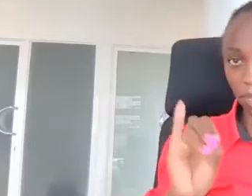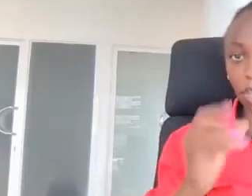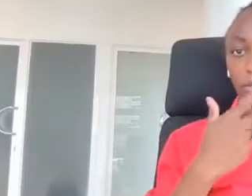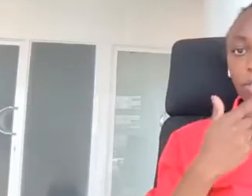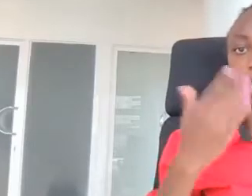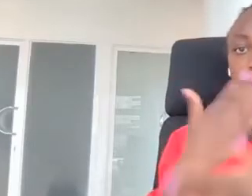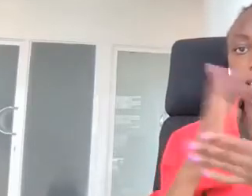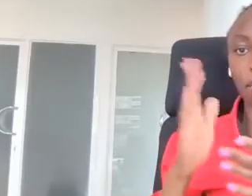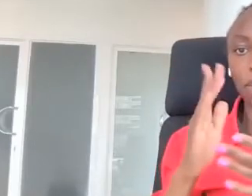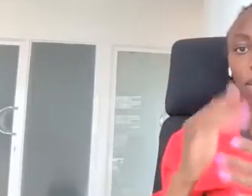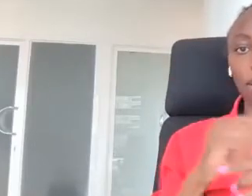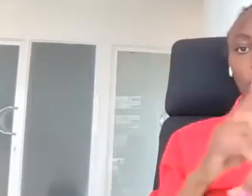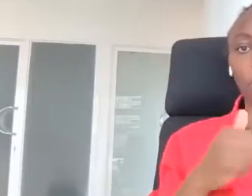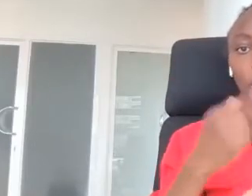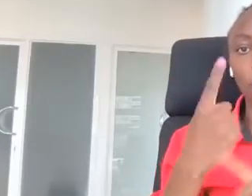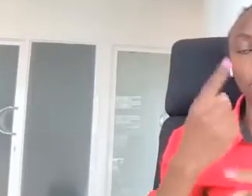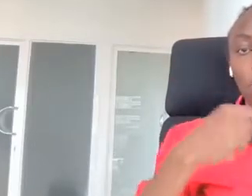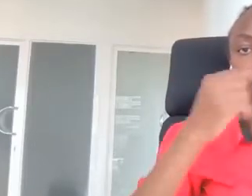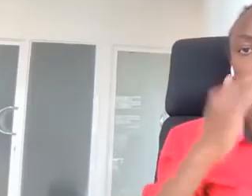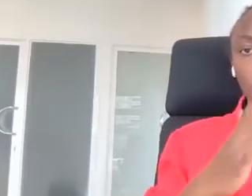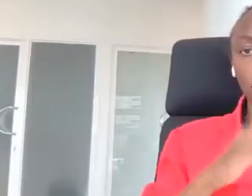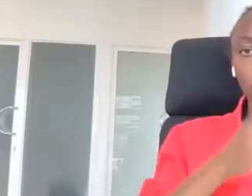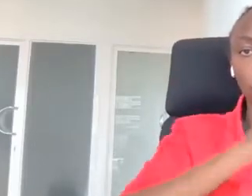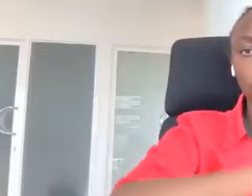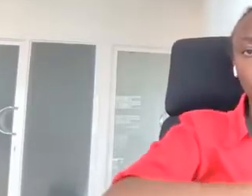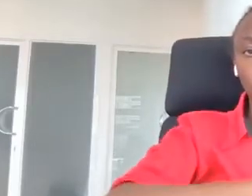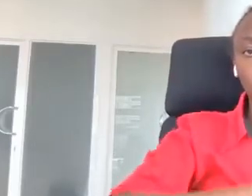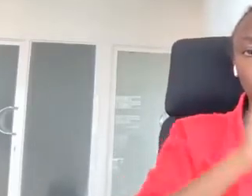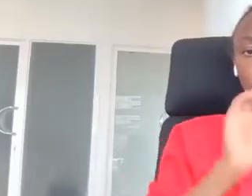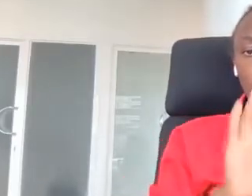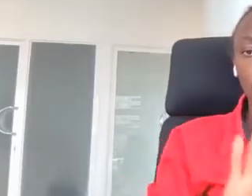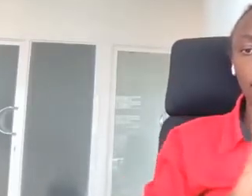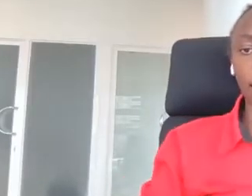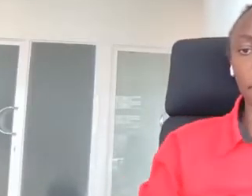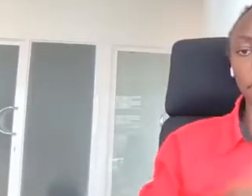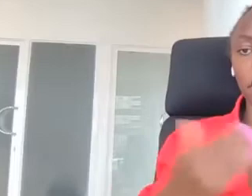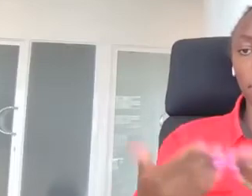from her school. Welcome, Madam Elizabeth.